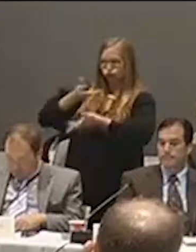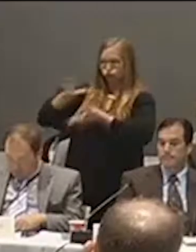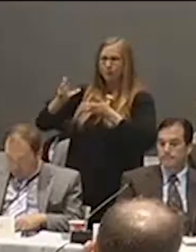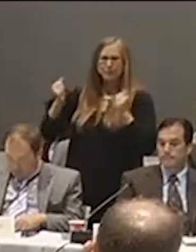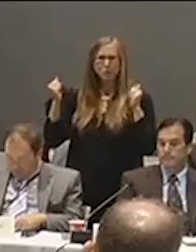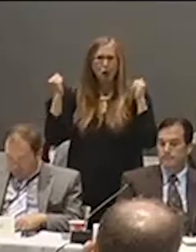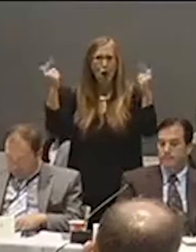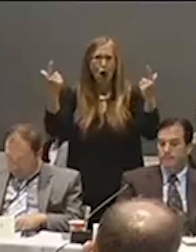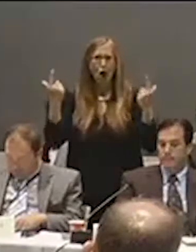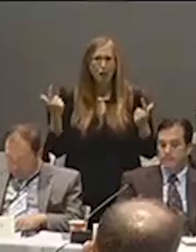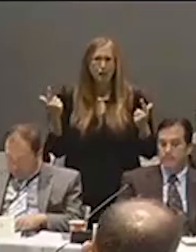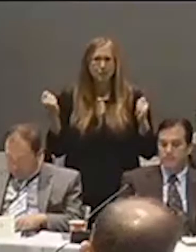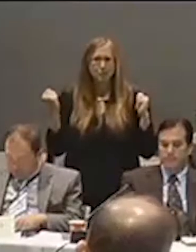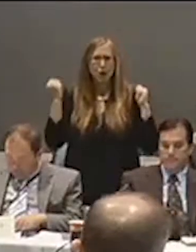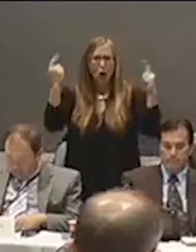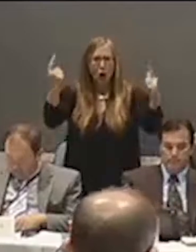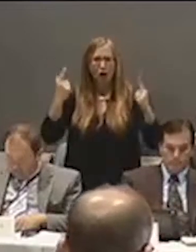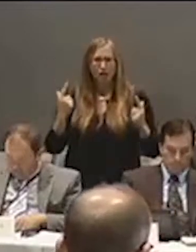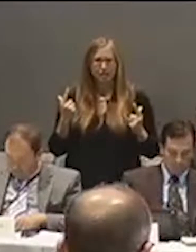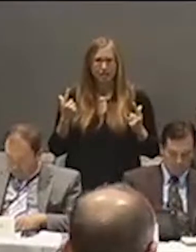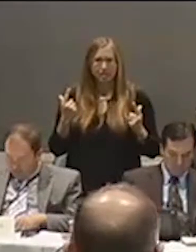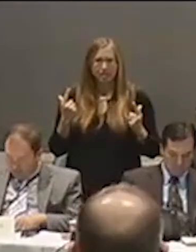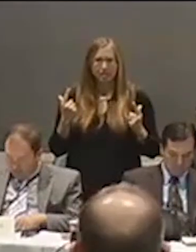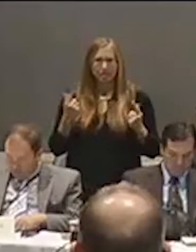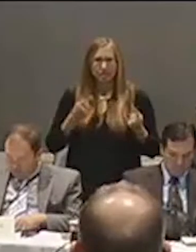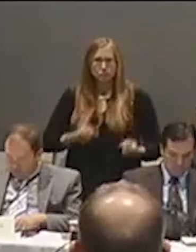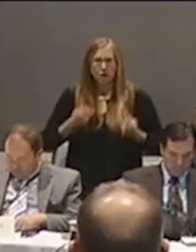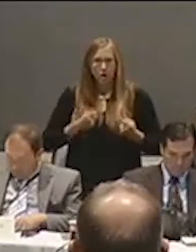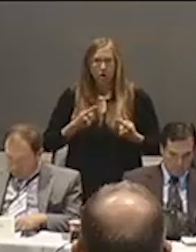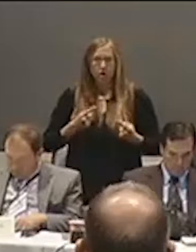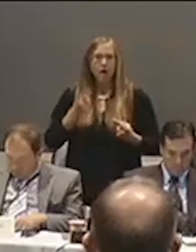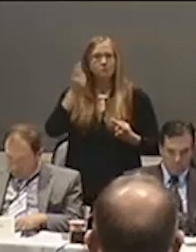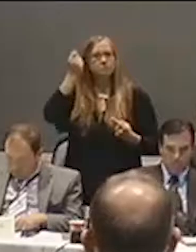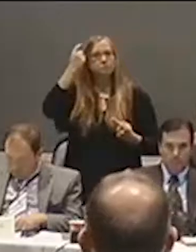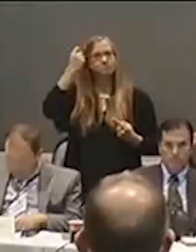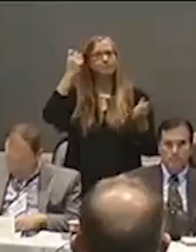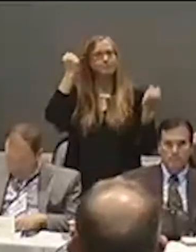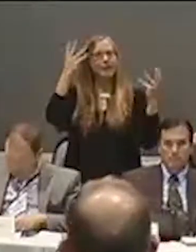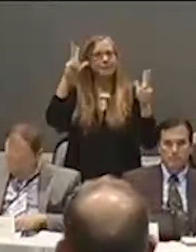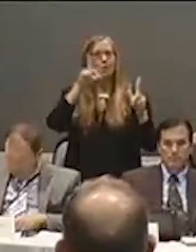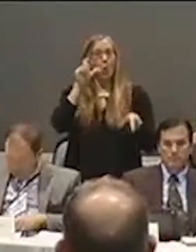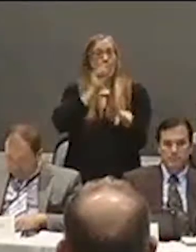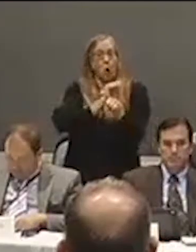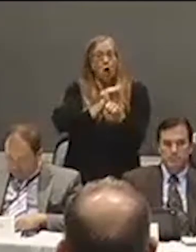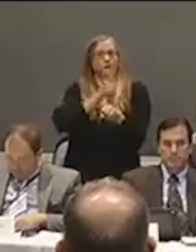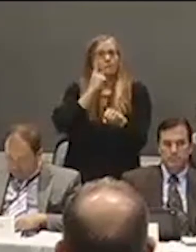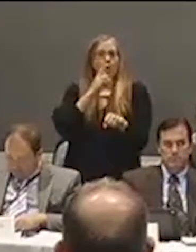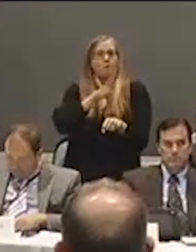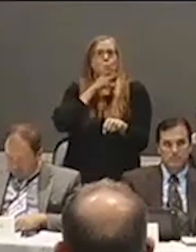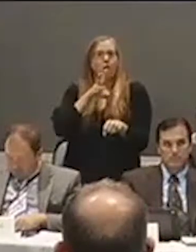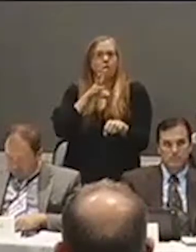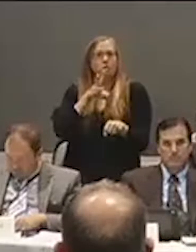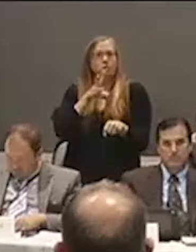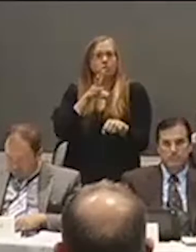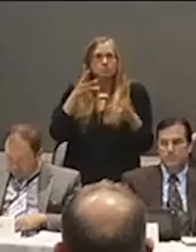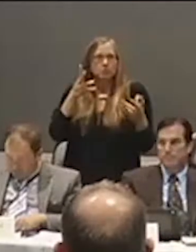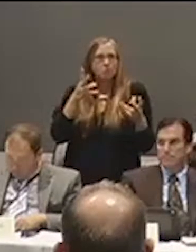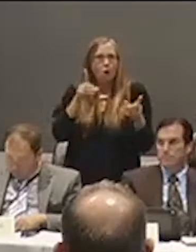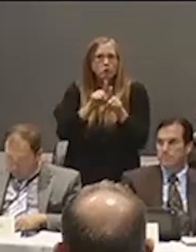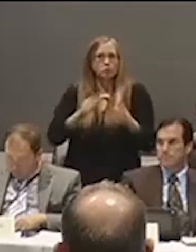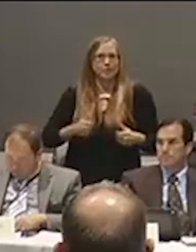are all in this boat together. And I'm sure a number of these employees also live in the city. But they're used to hearing the